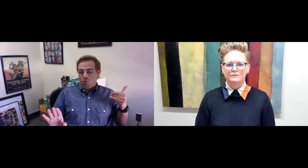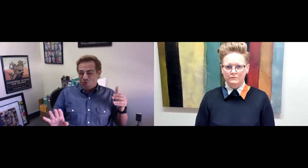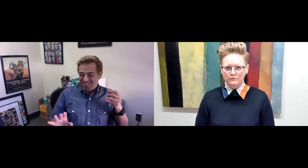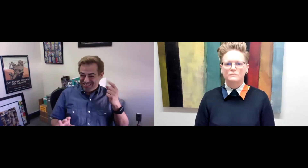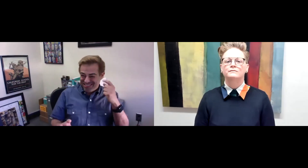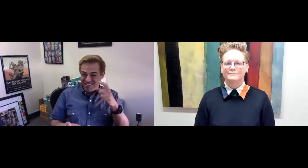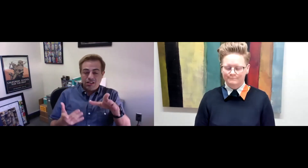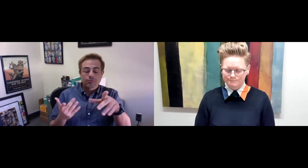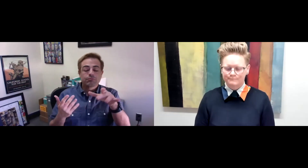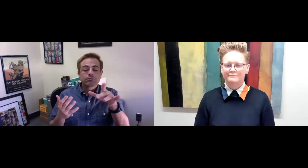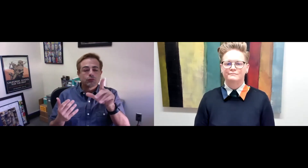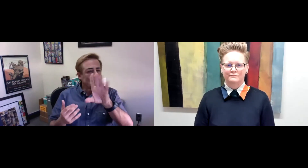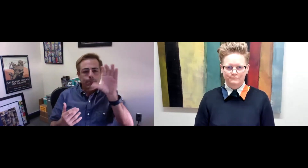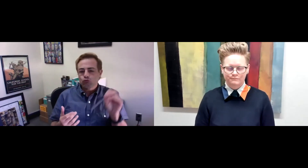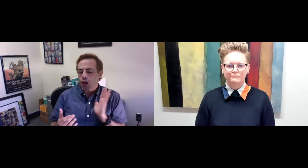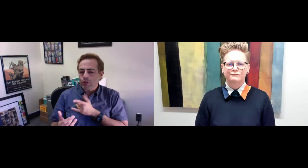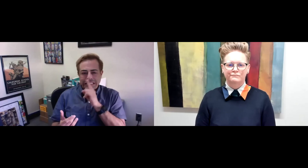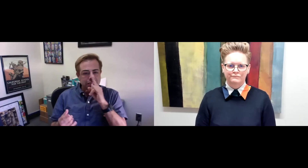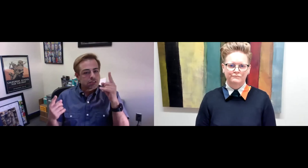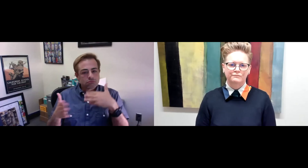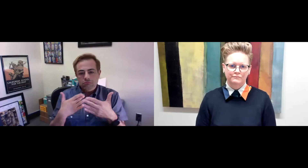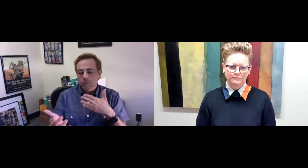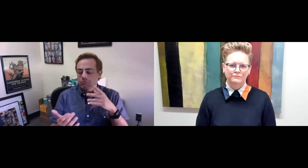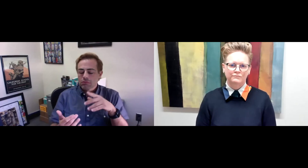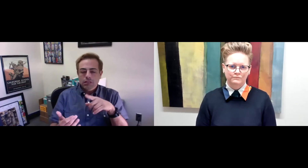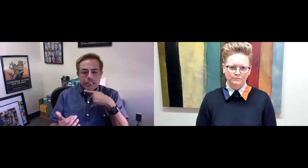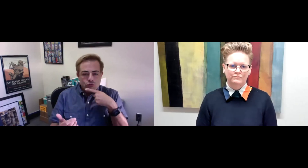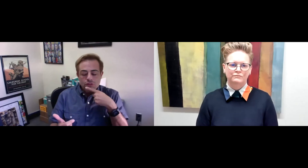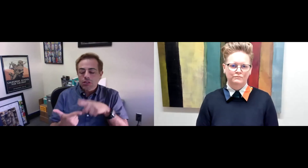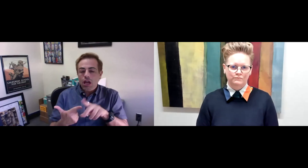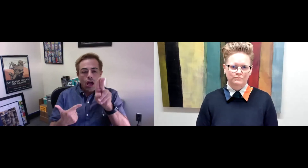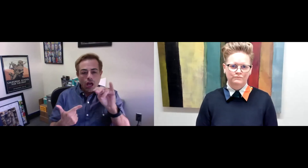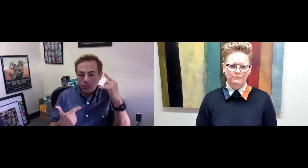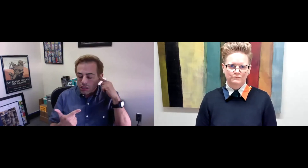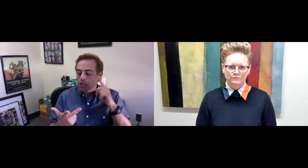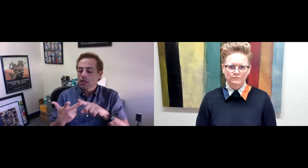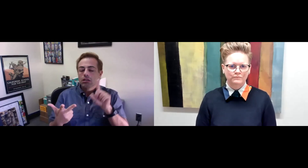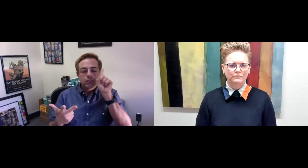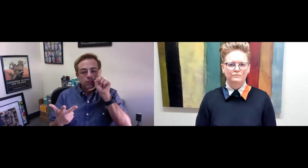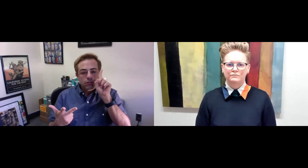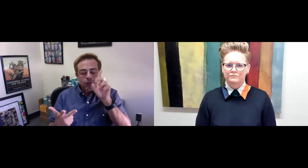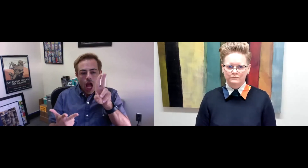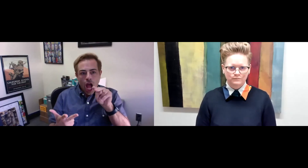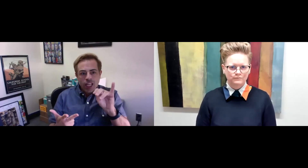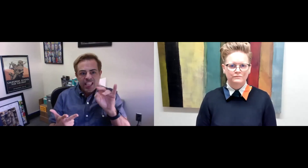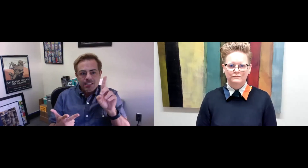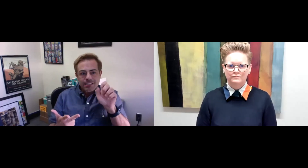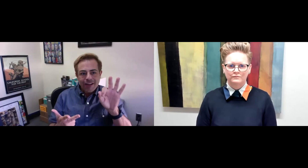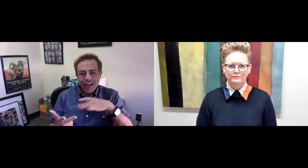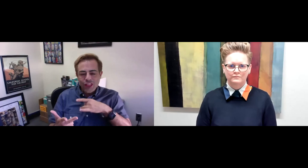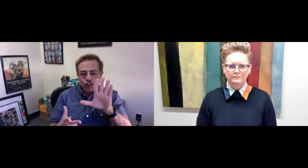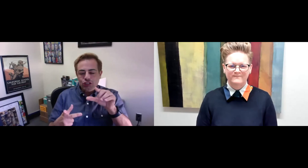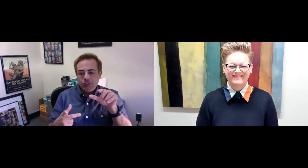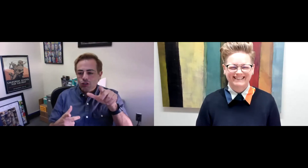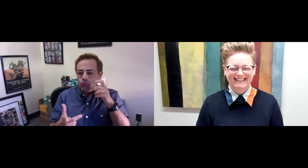public school. But the point is that we don't decide for the children that they're going to speak or use English language. And it doesn't matter